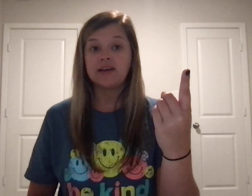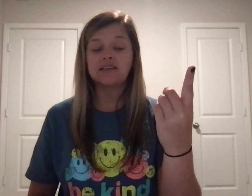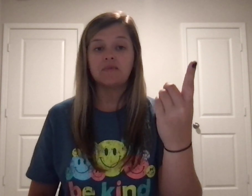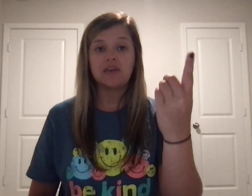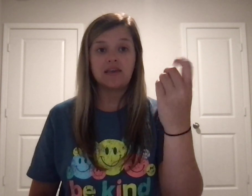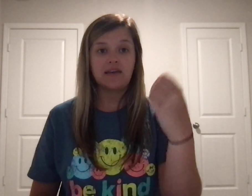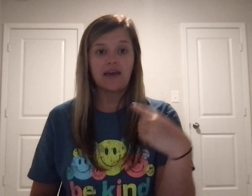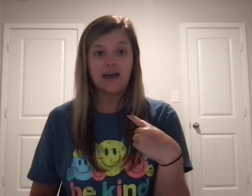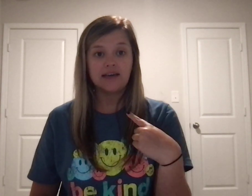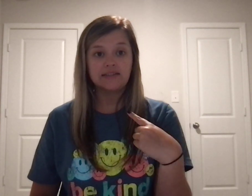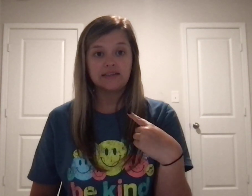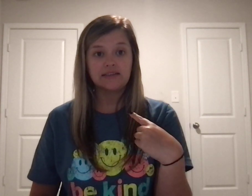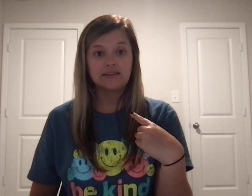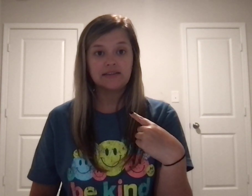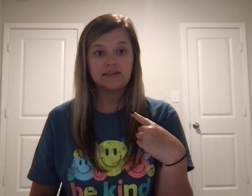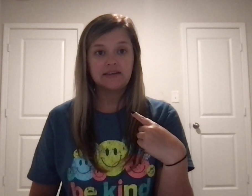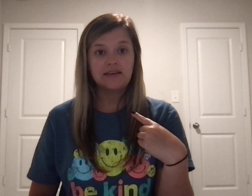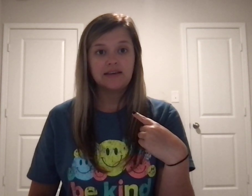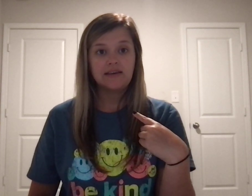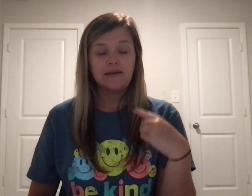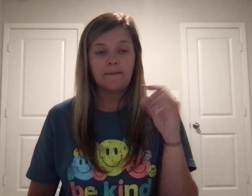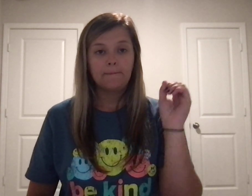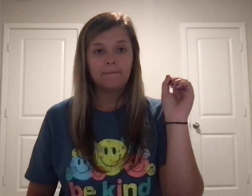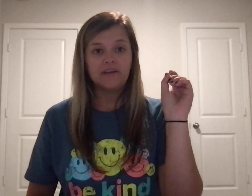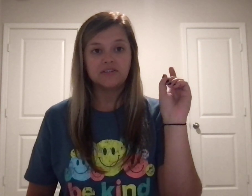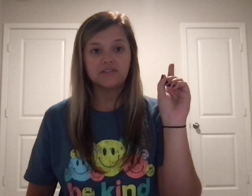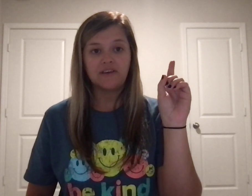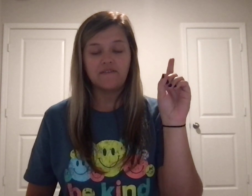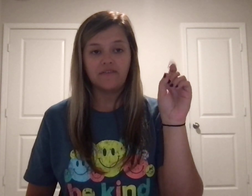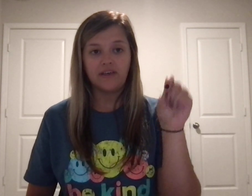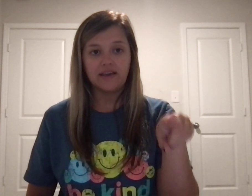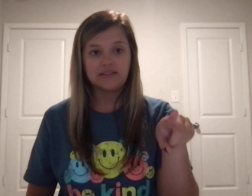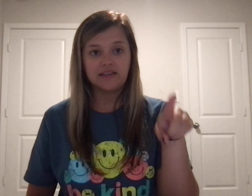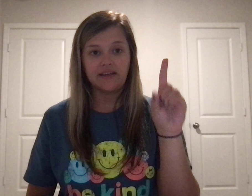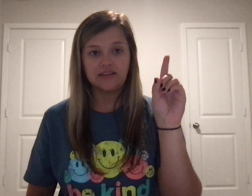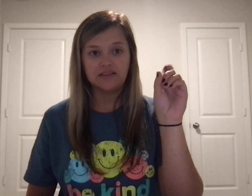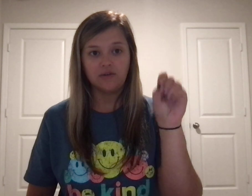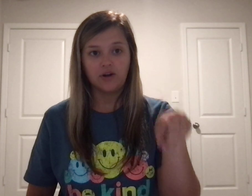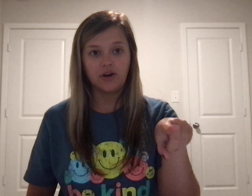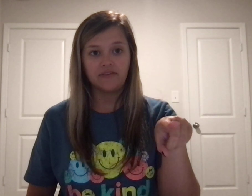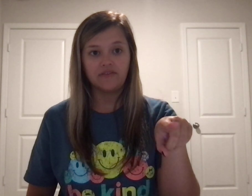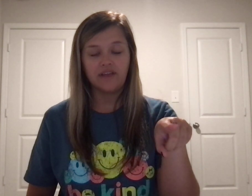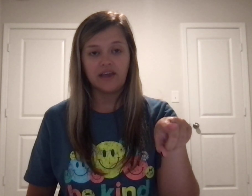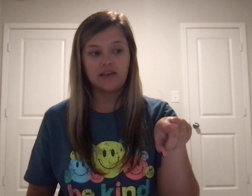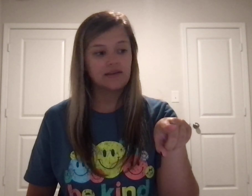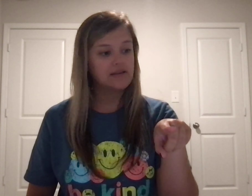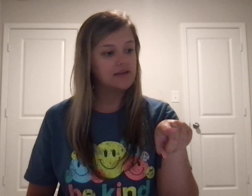asking me, ask. It flicks. It like does a little curve and flick.